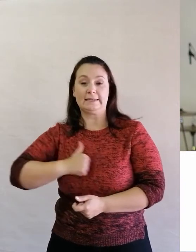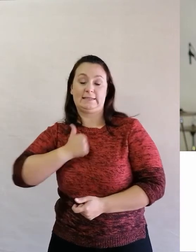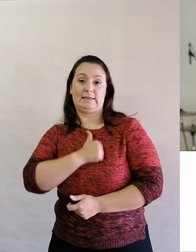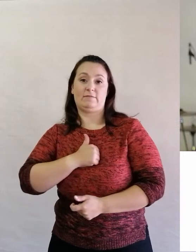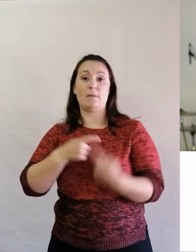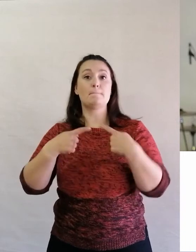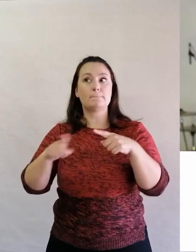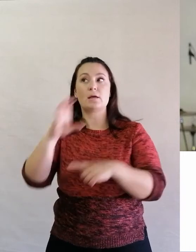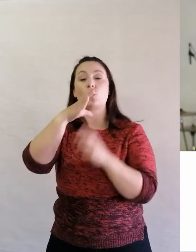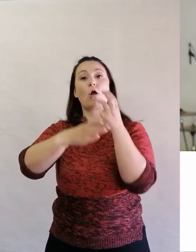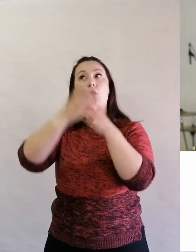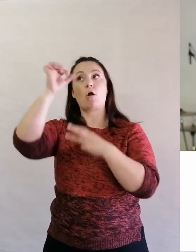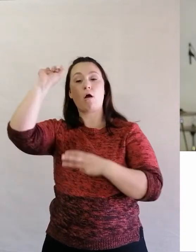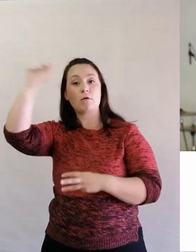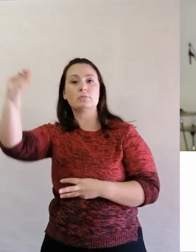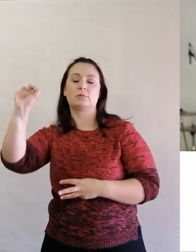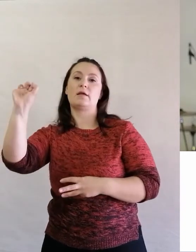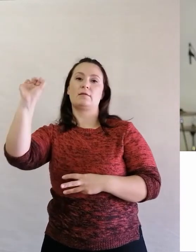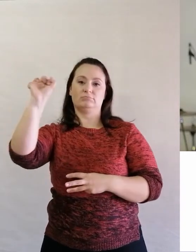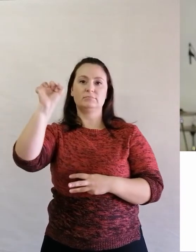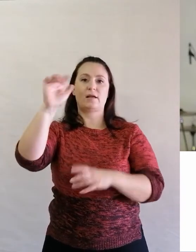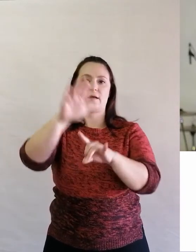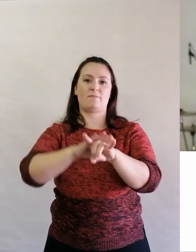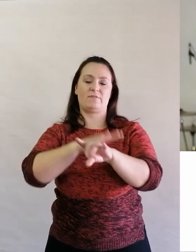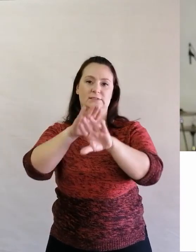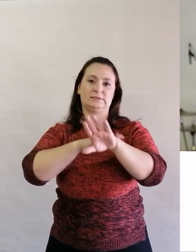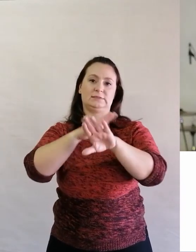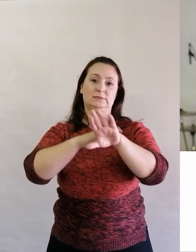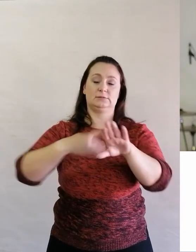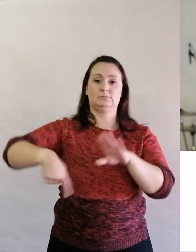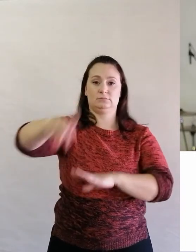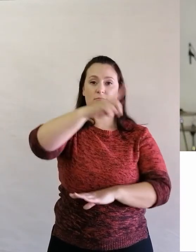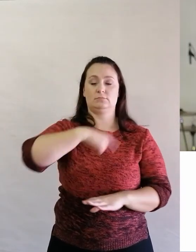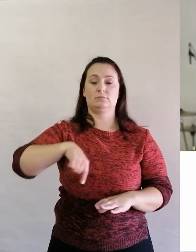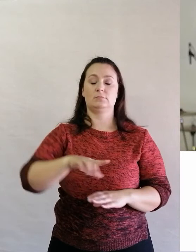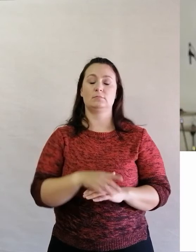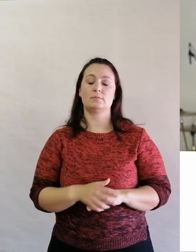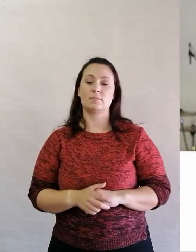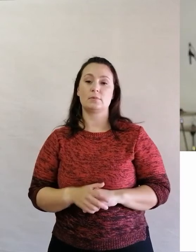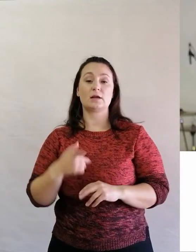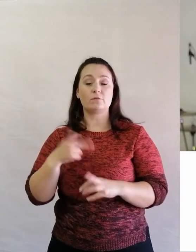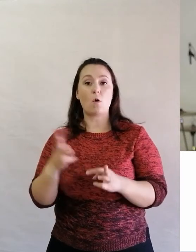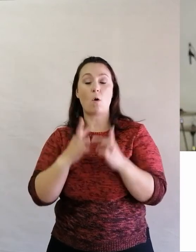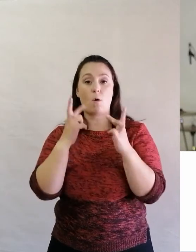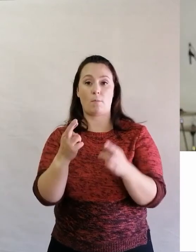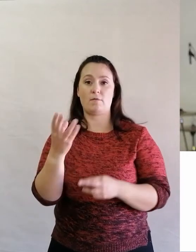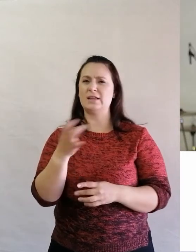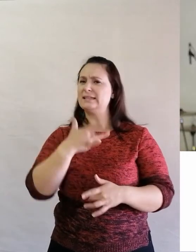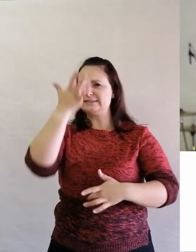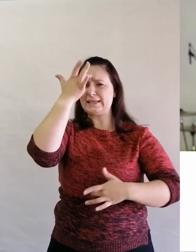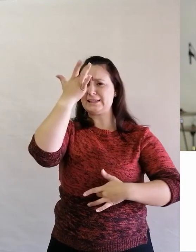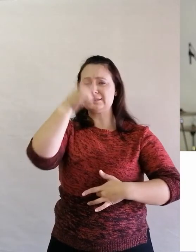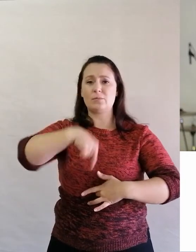that God comforts those. And in that situation, he's able to bring about hope. And that's what I'm trusting God for you. Don't let sickness get you